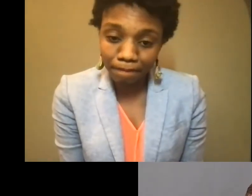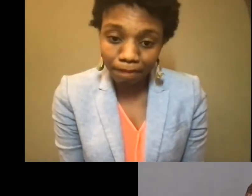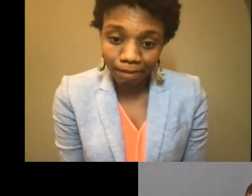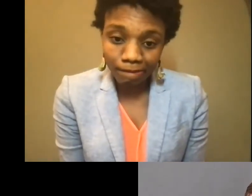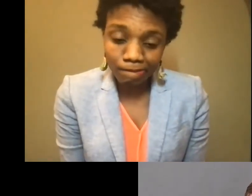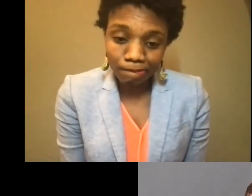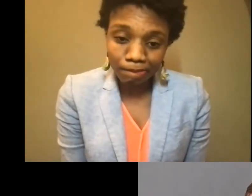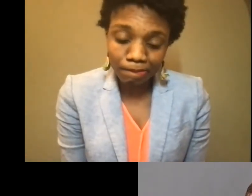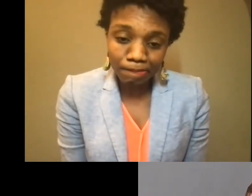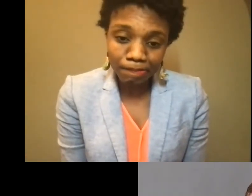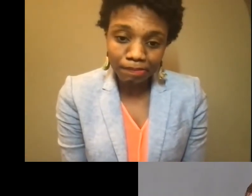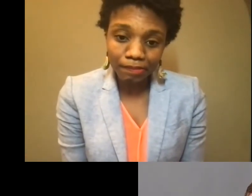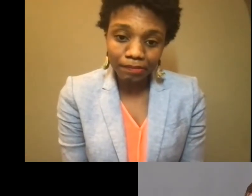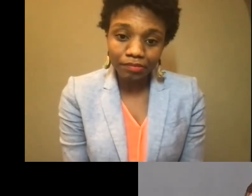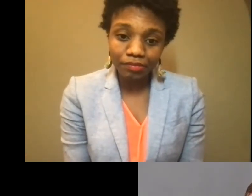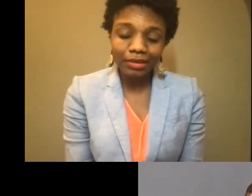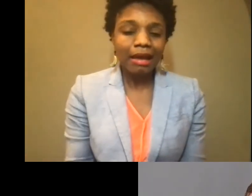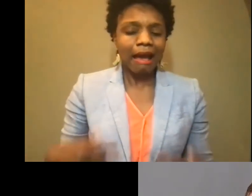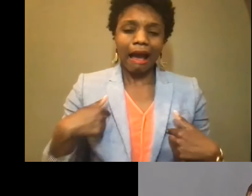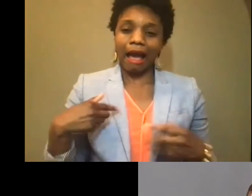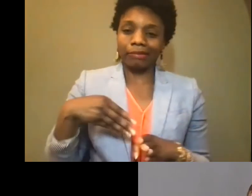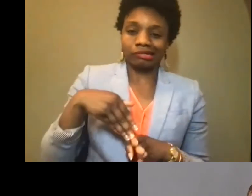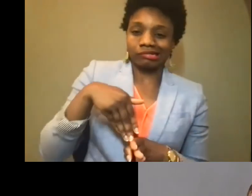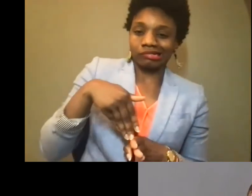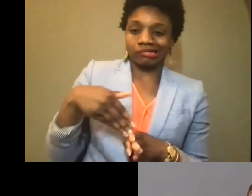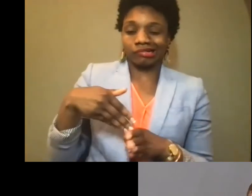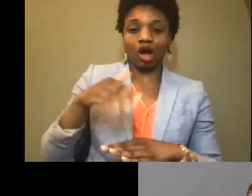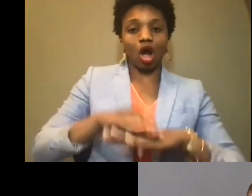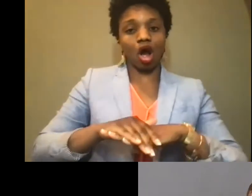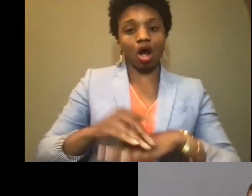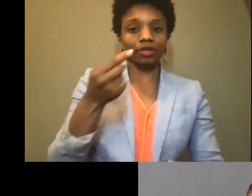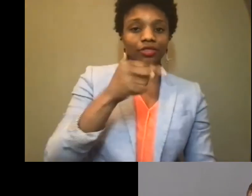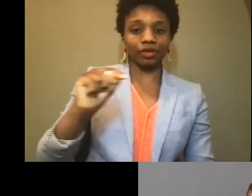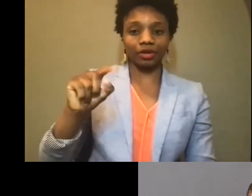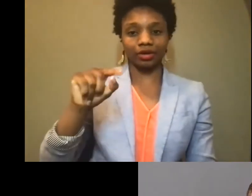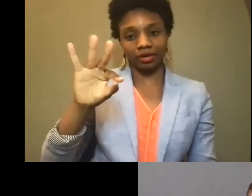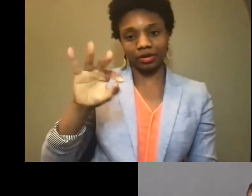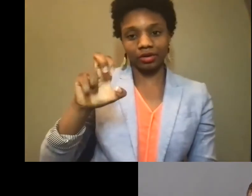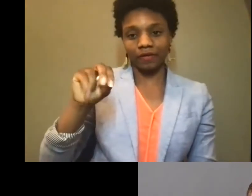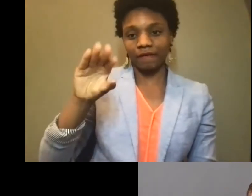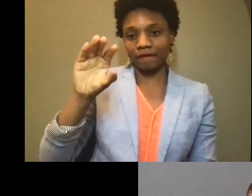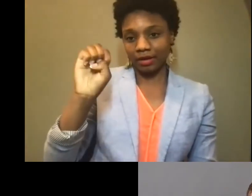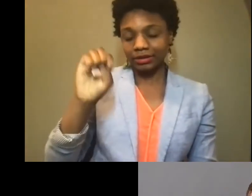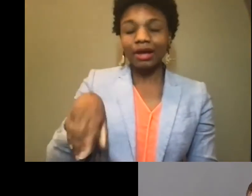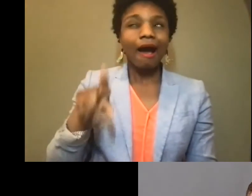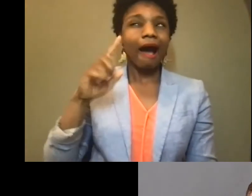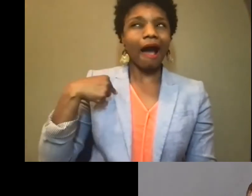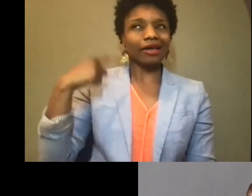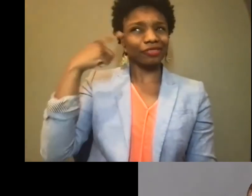I'd just say that I'm on the fence, but I think it would be good for someone to be like secretary in